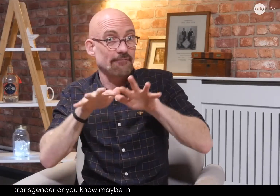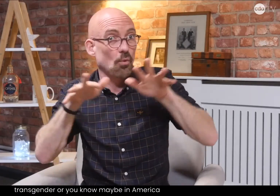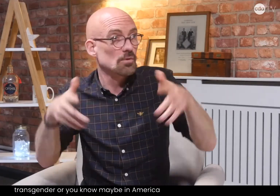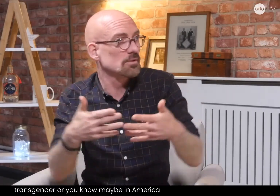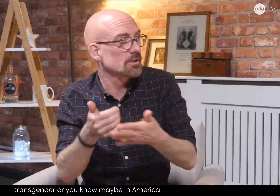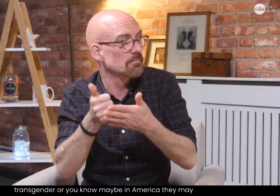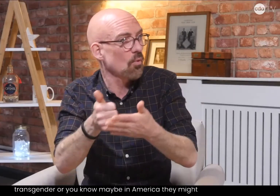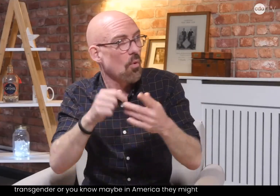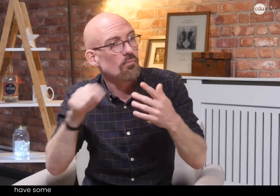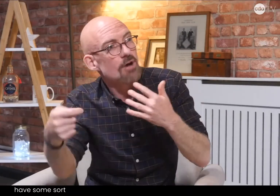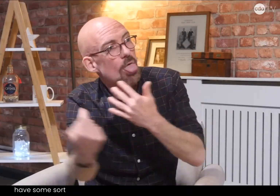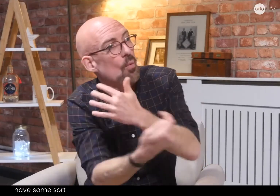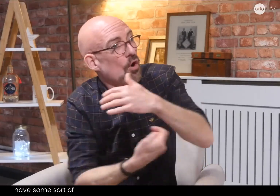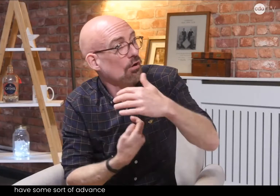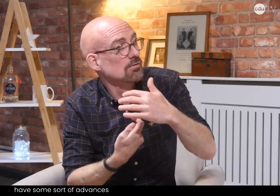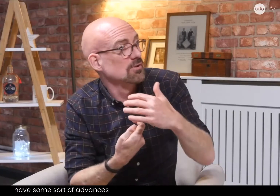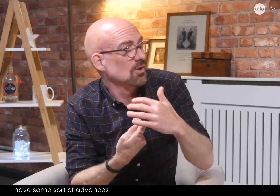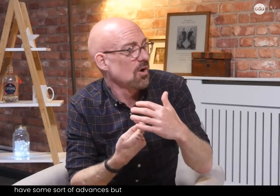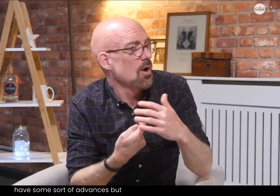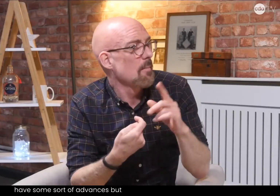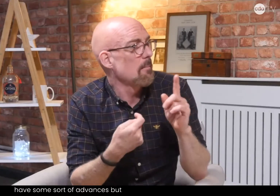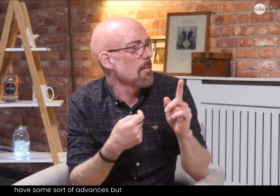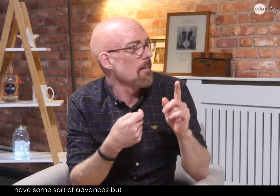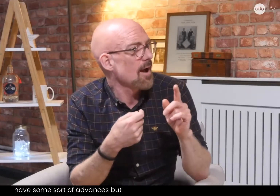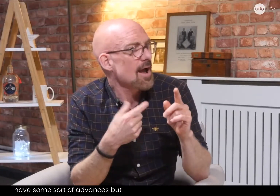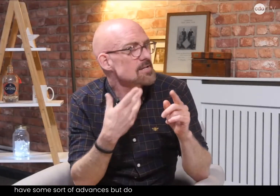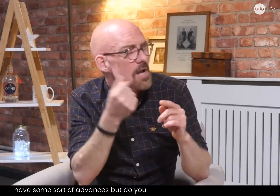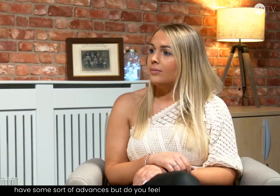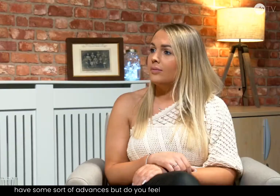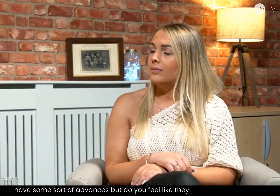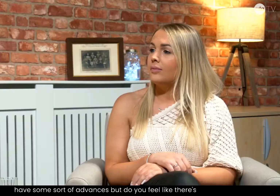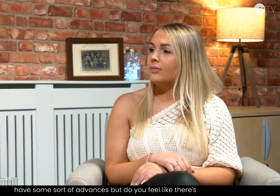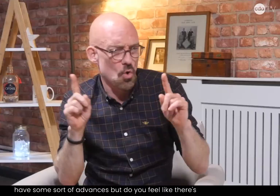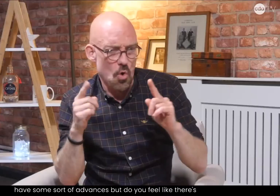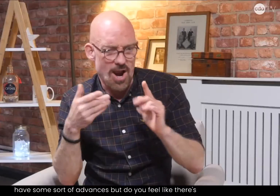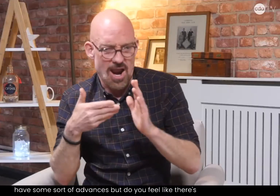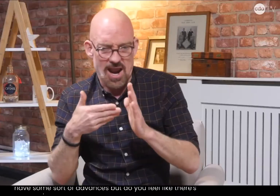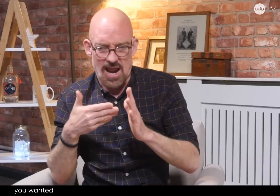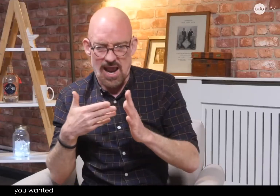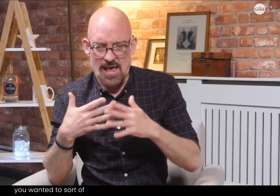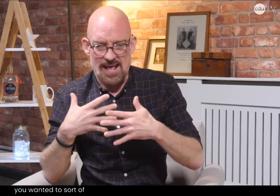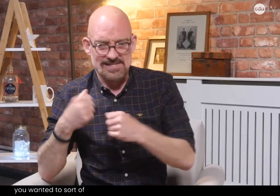advances, but do you feel like there's, you wanted to sort of project that support around the world, is that right?